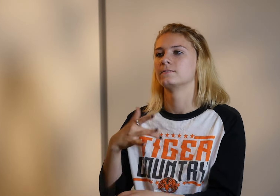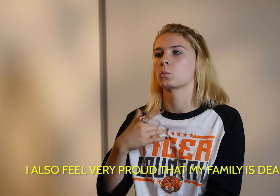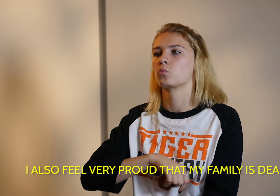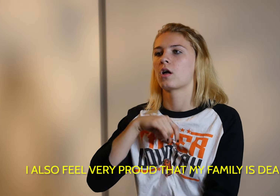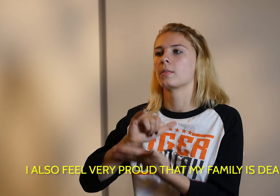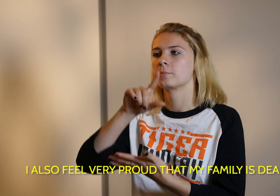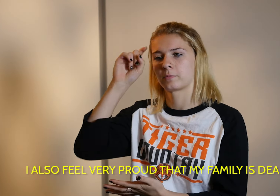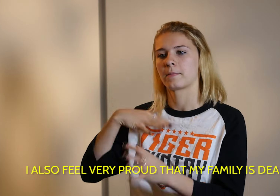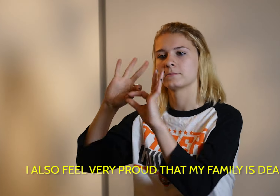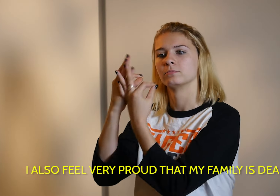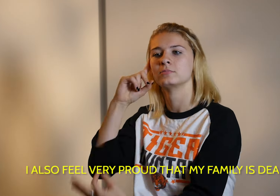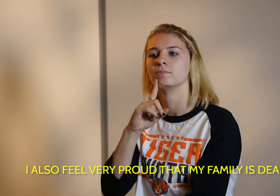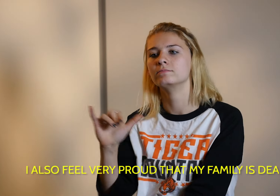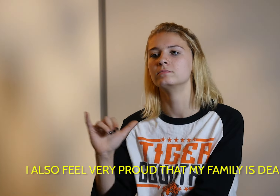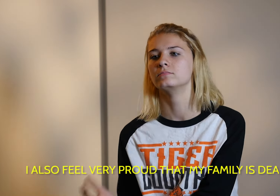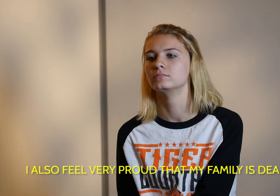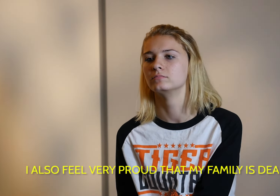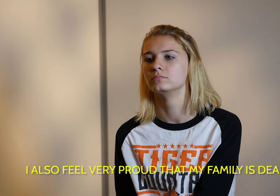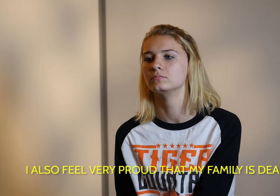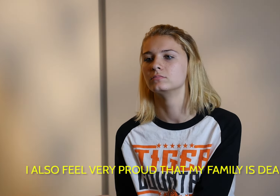I also feel very proud that my family is deaf.